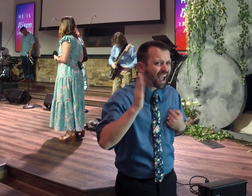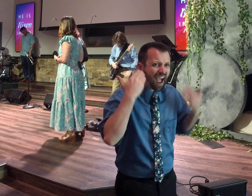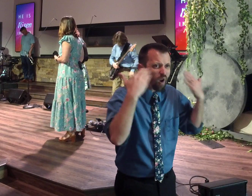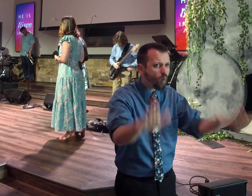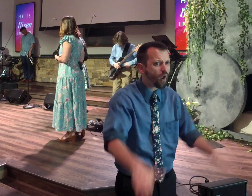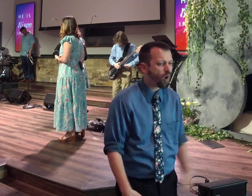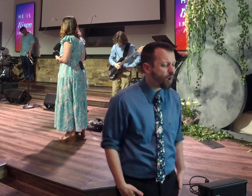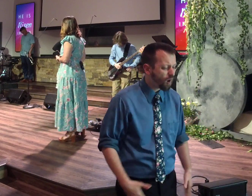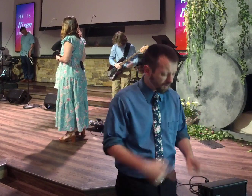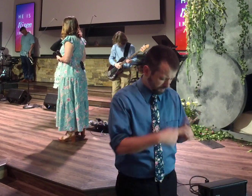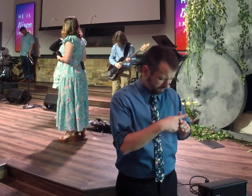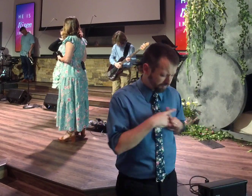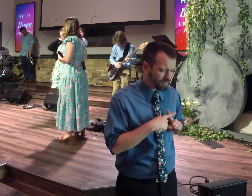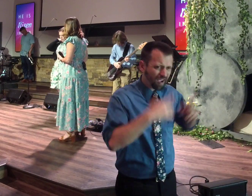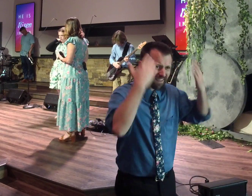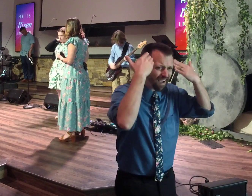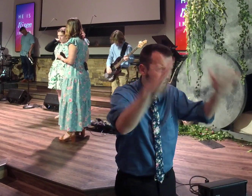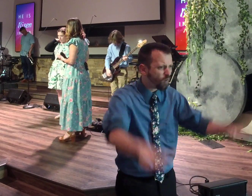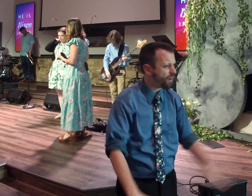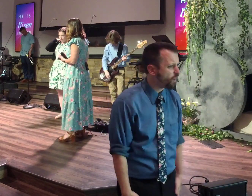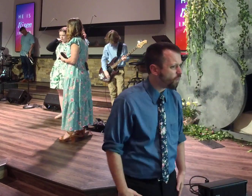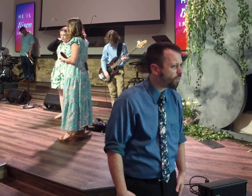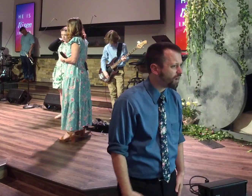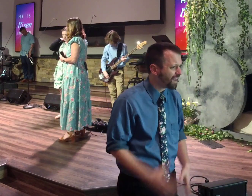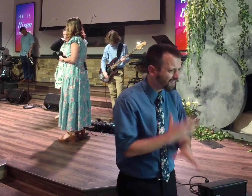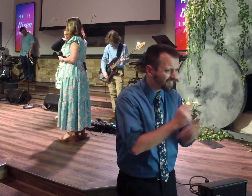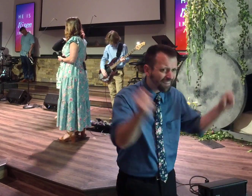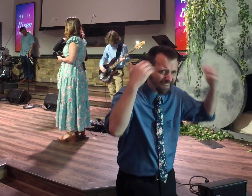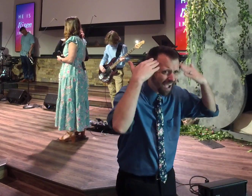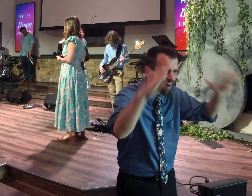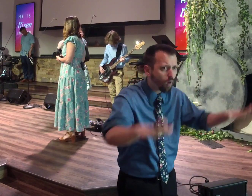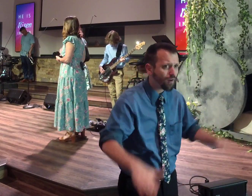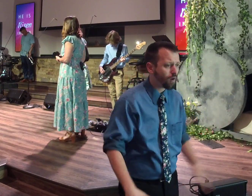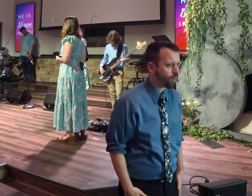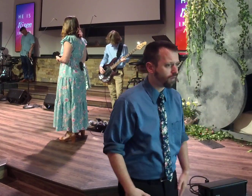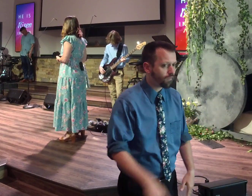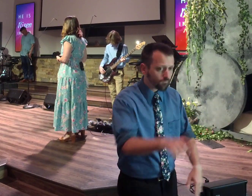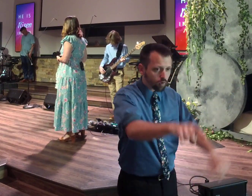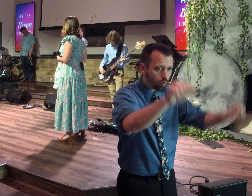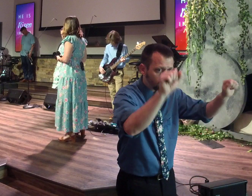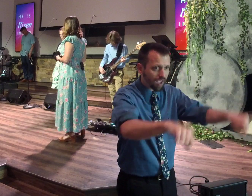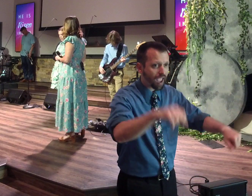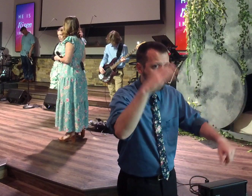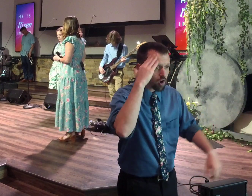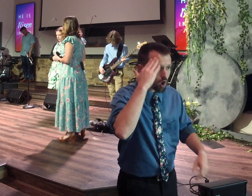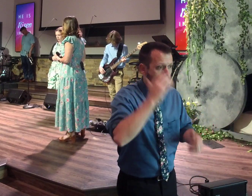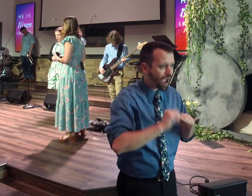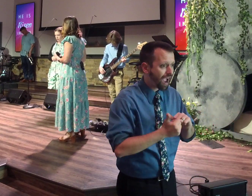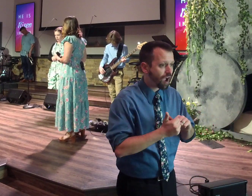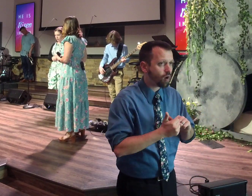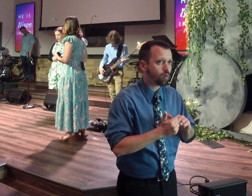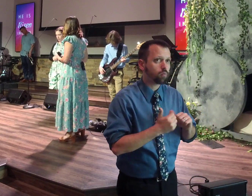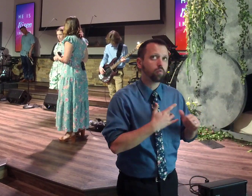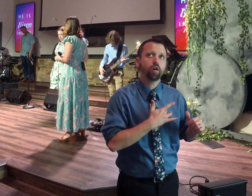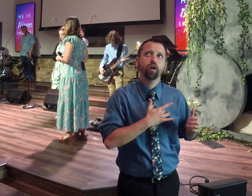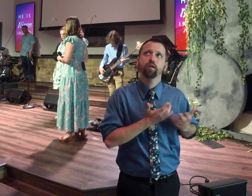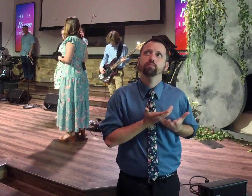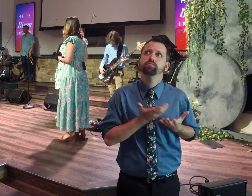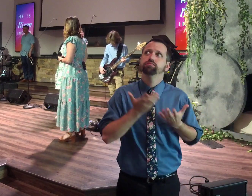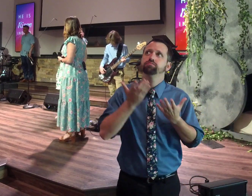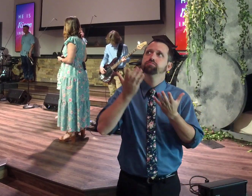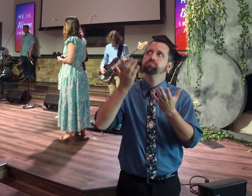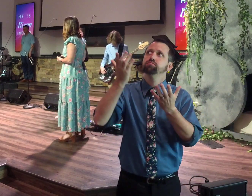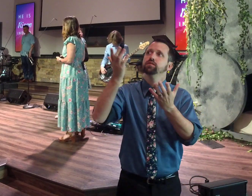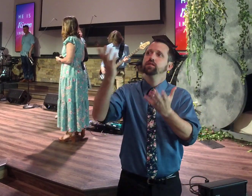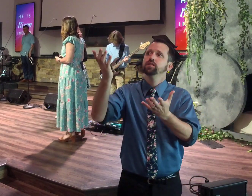100% sure I would go to heaven when I die, you can know for sure by given your heart to Jesus?